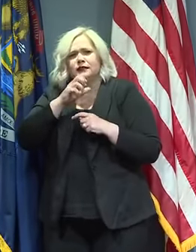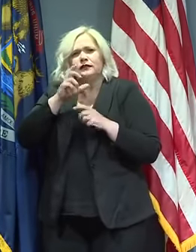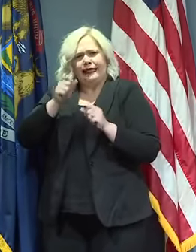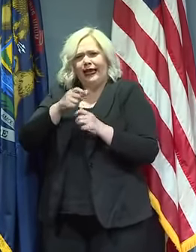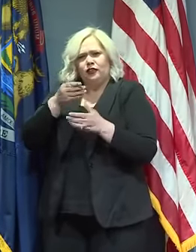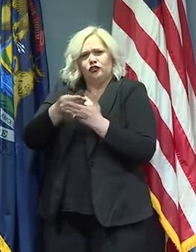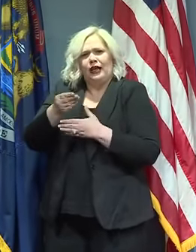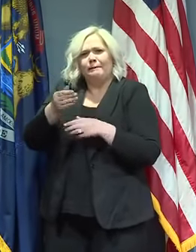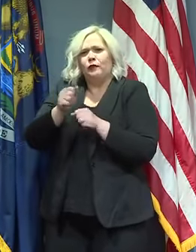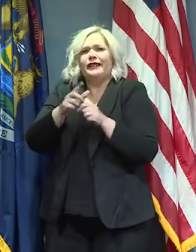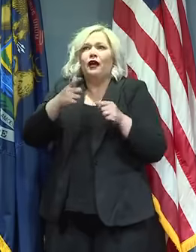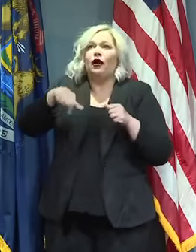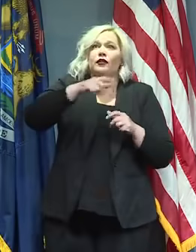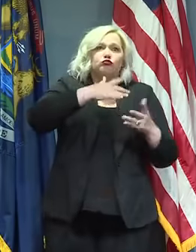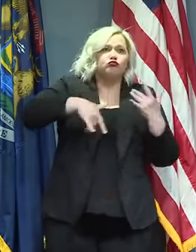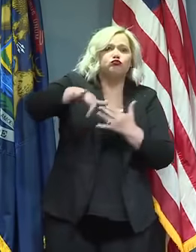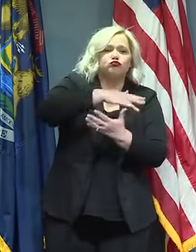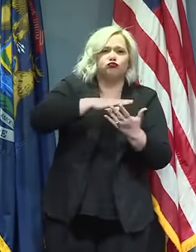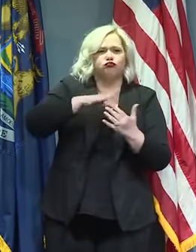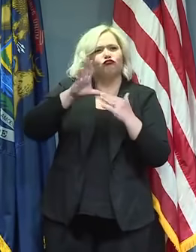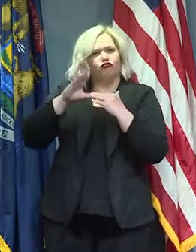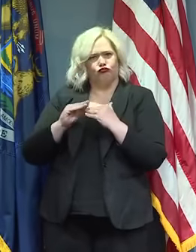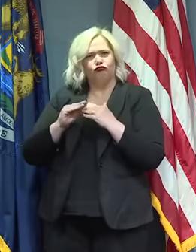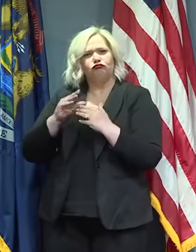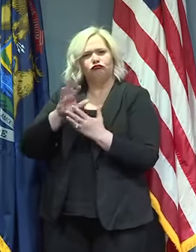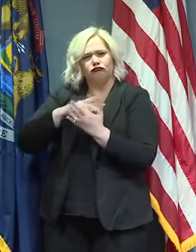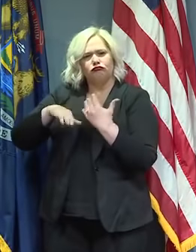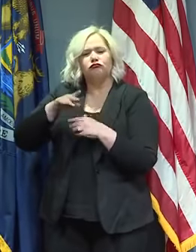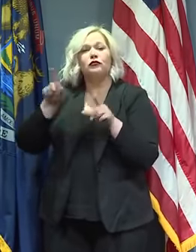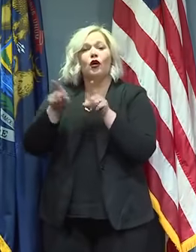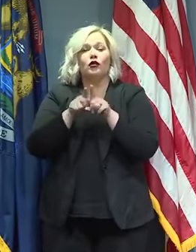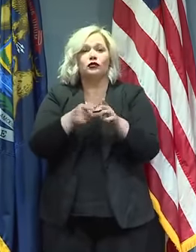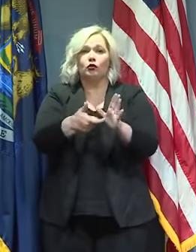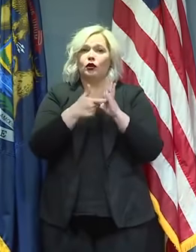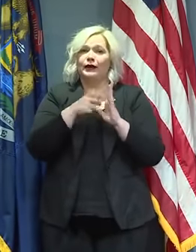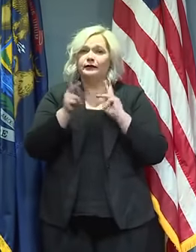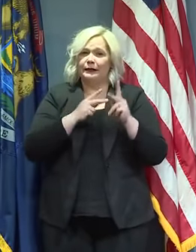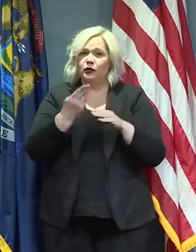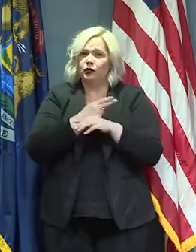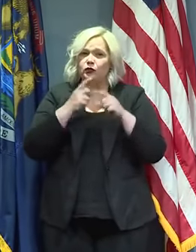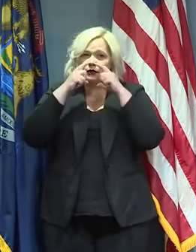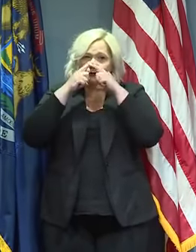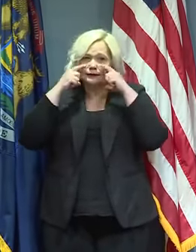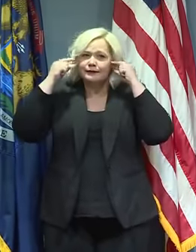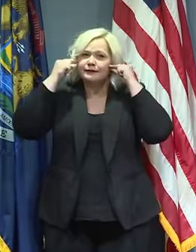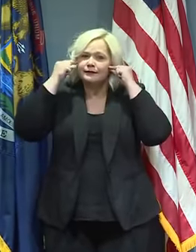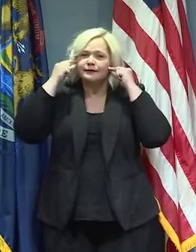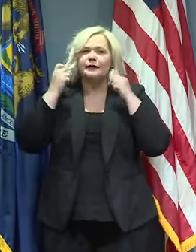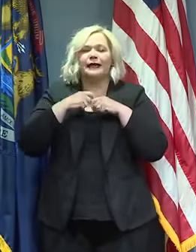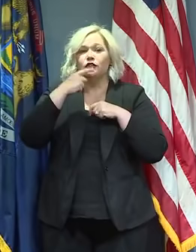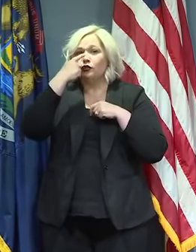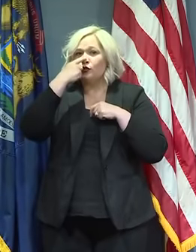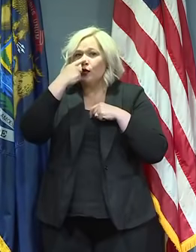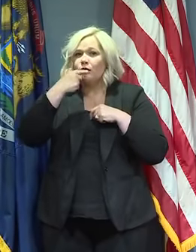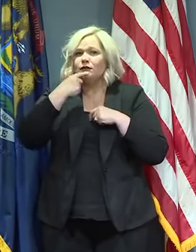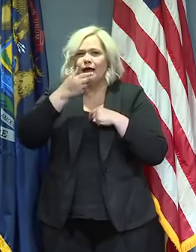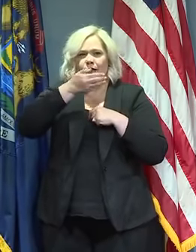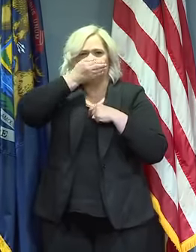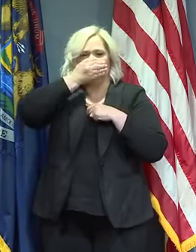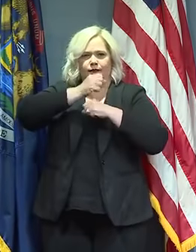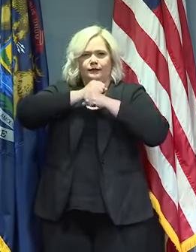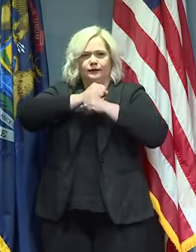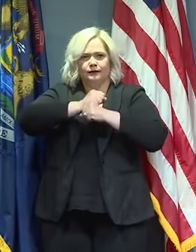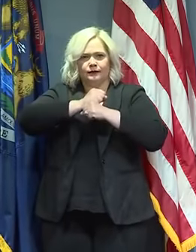checkout employees wear some form of face covering so that their nose and mouths are covered, such